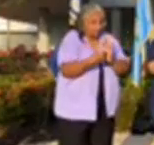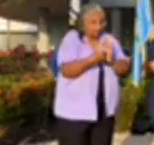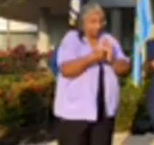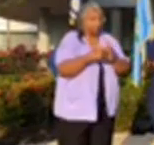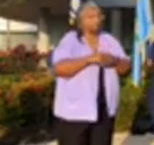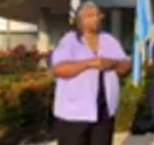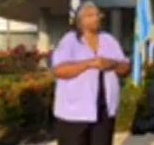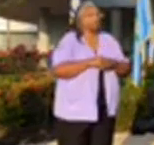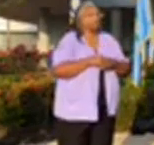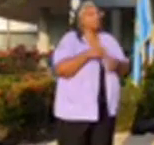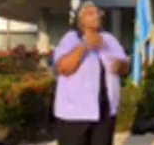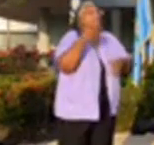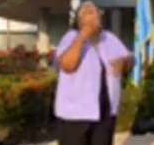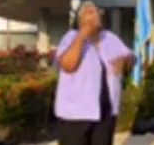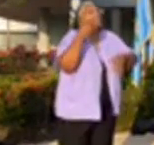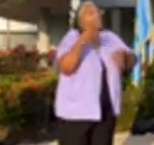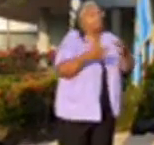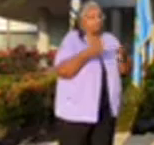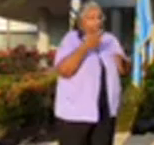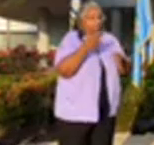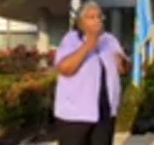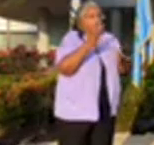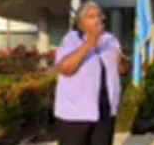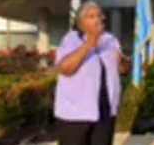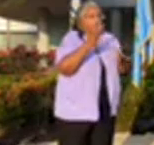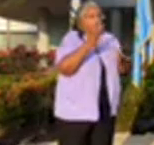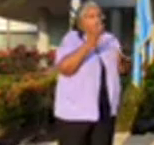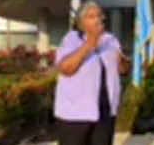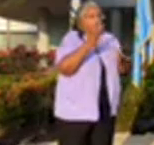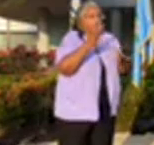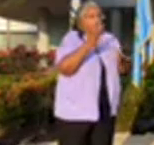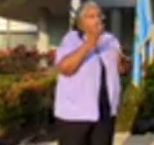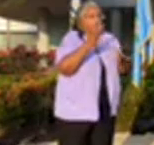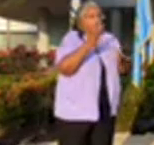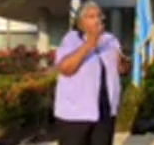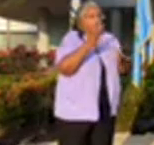one, whether it's your healthcare professional,